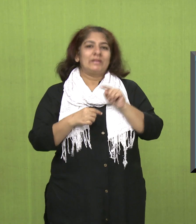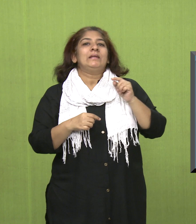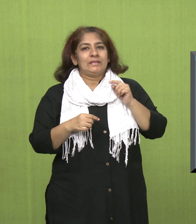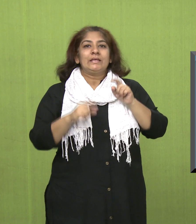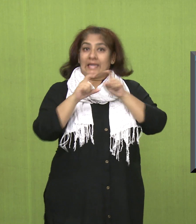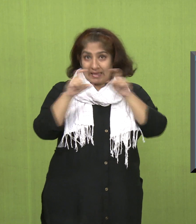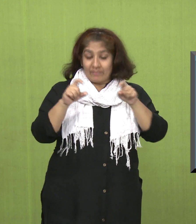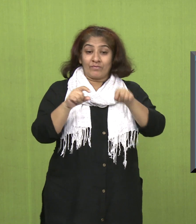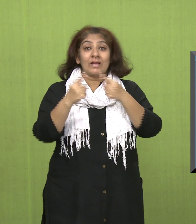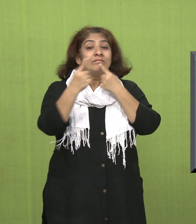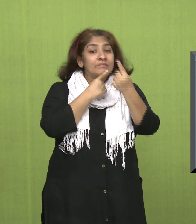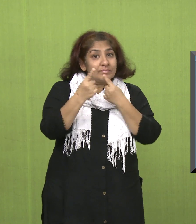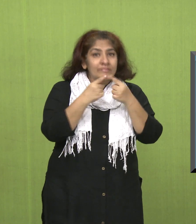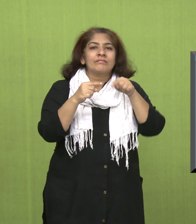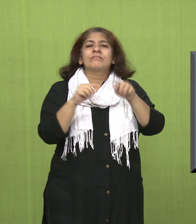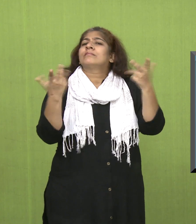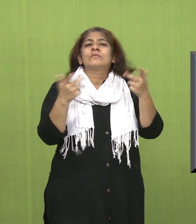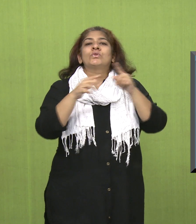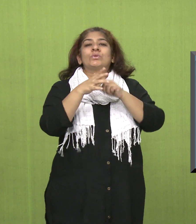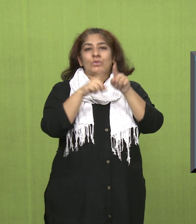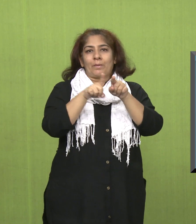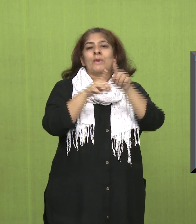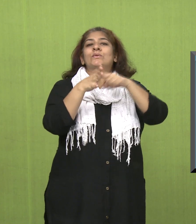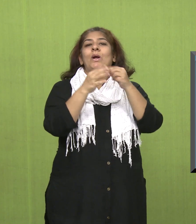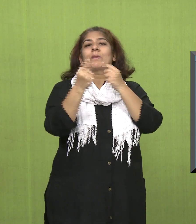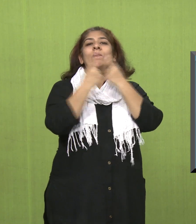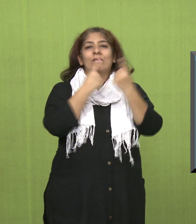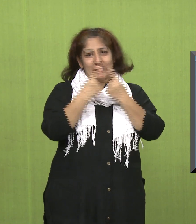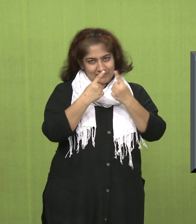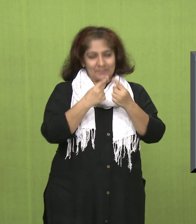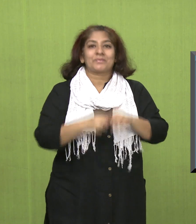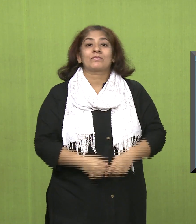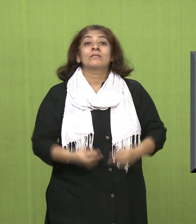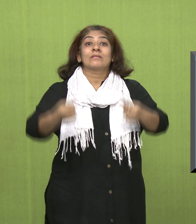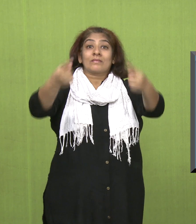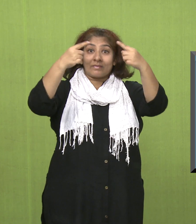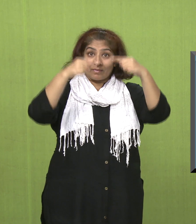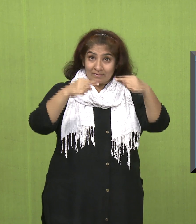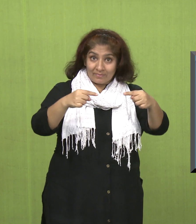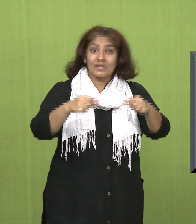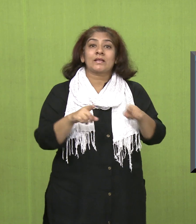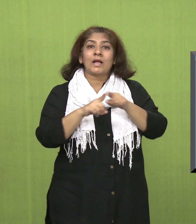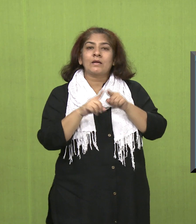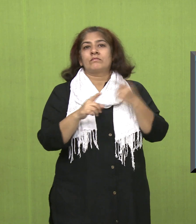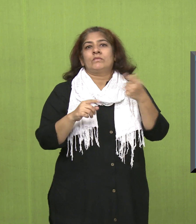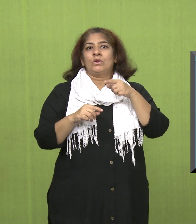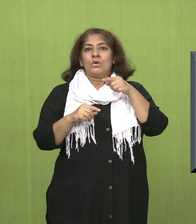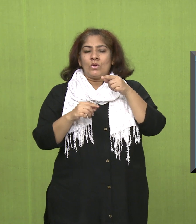After the selection, if the person is selected, and then there comes reference checking,